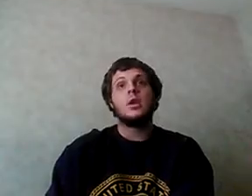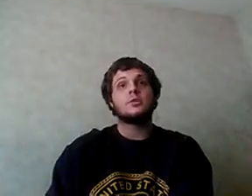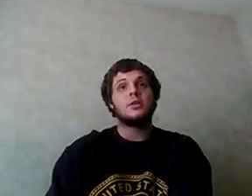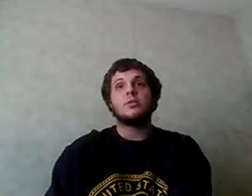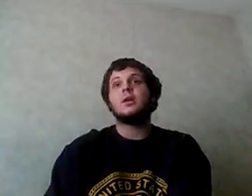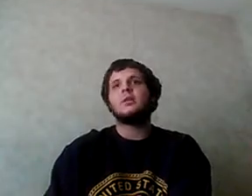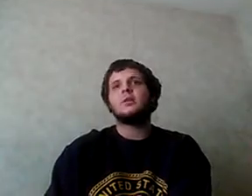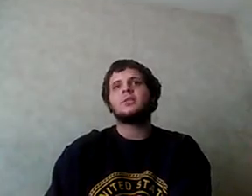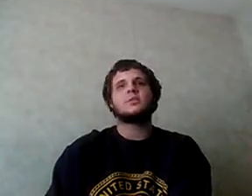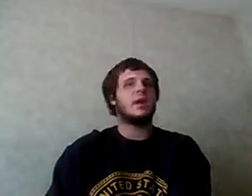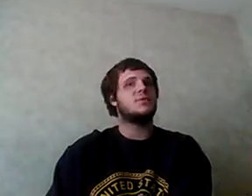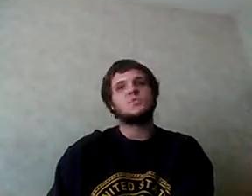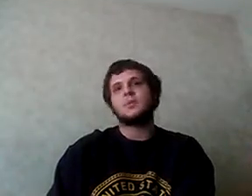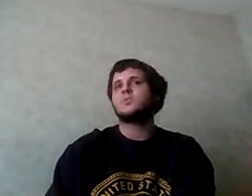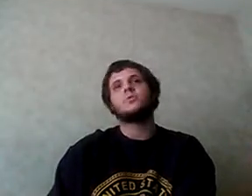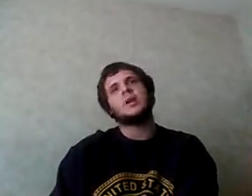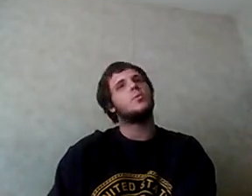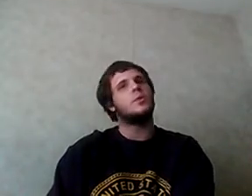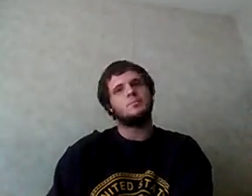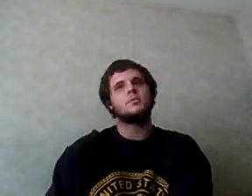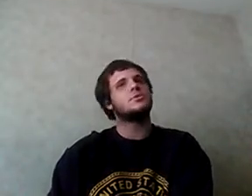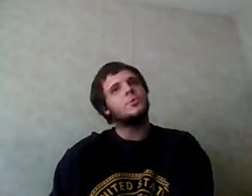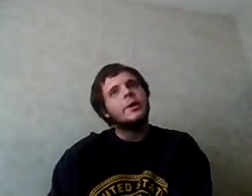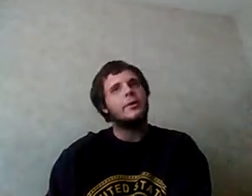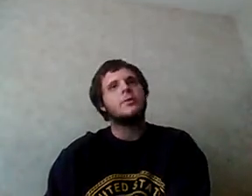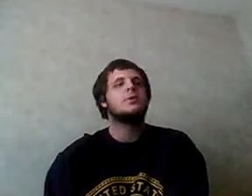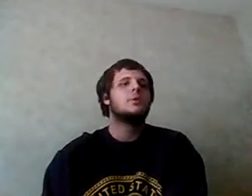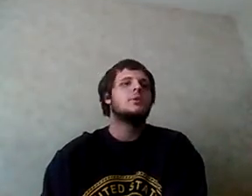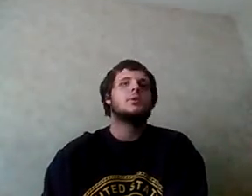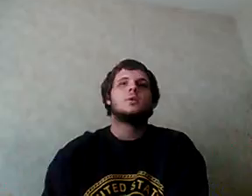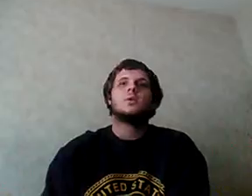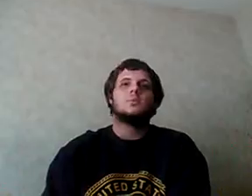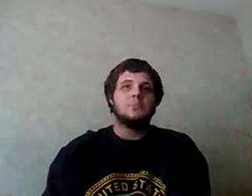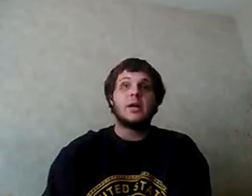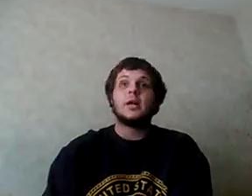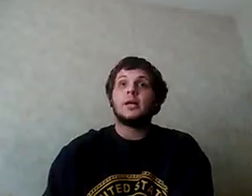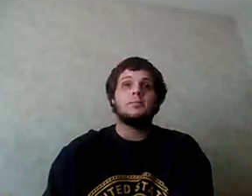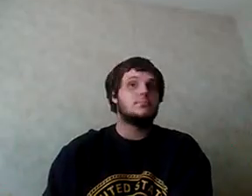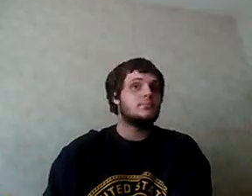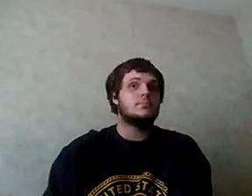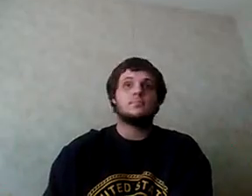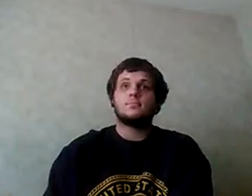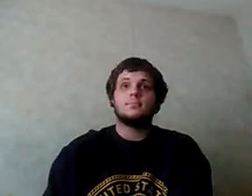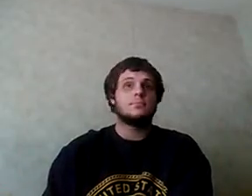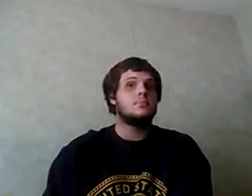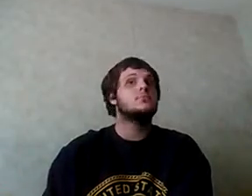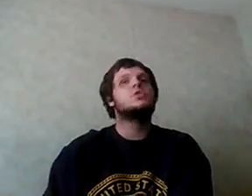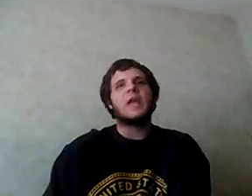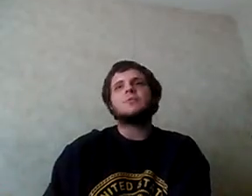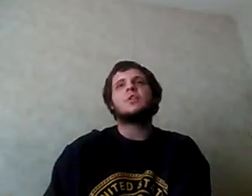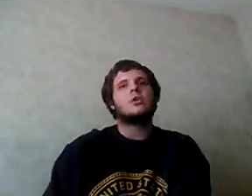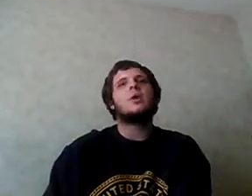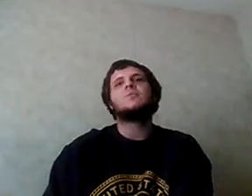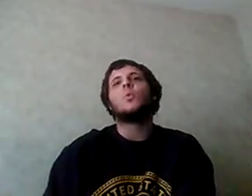Yeah, tier 90s, they have special attack weapons as well. But you definitely don't have to